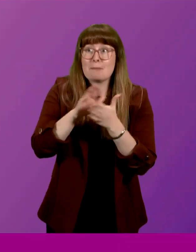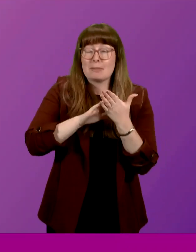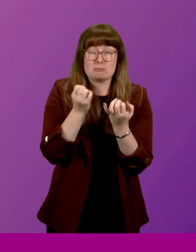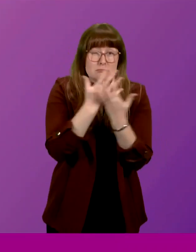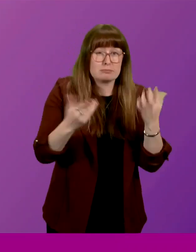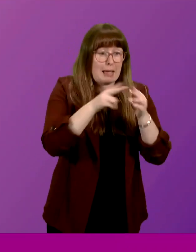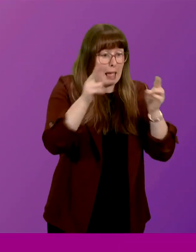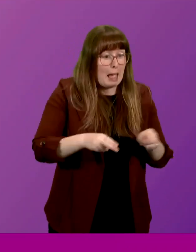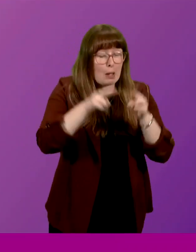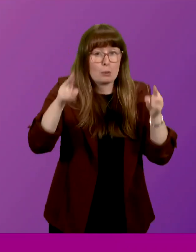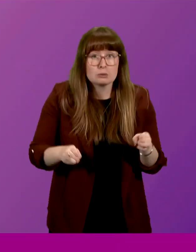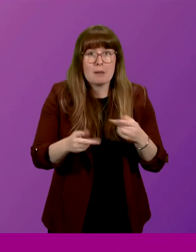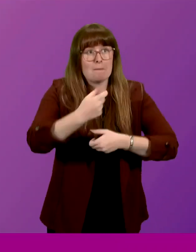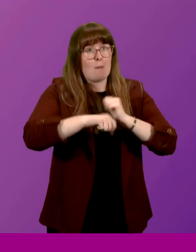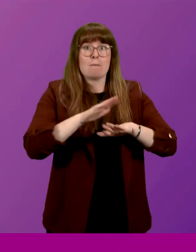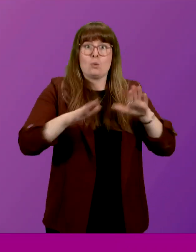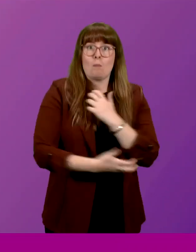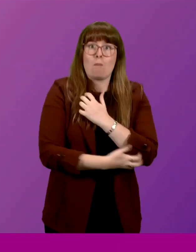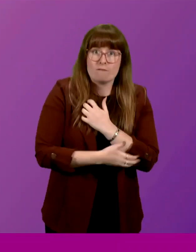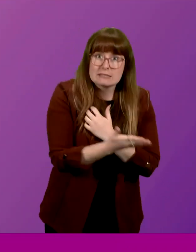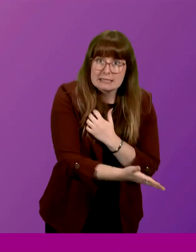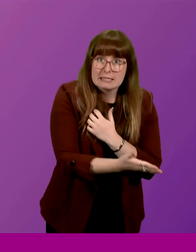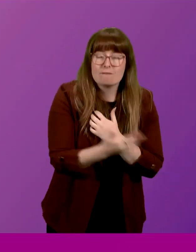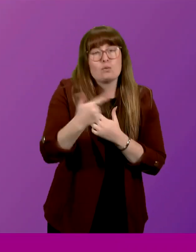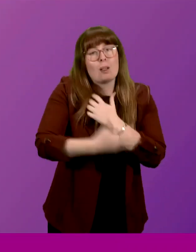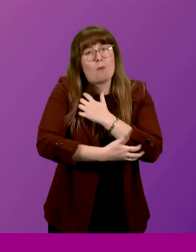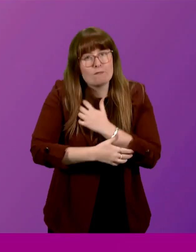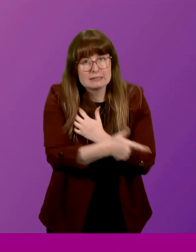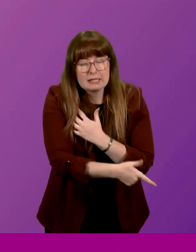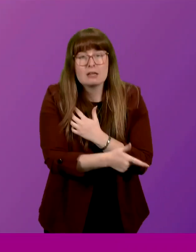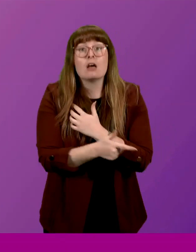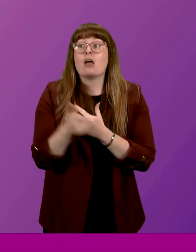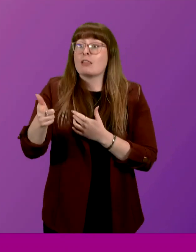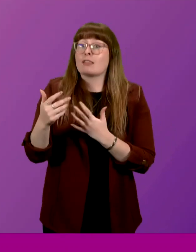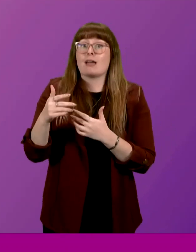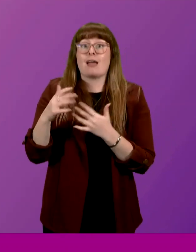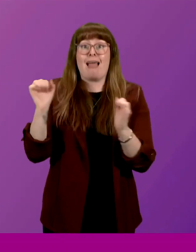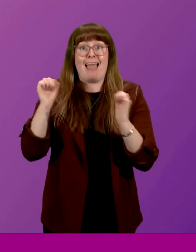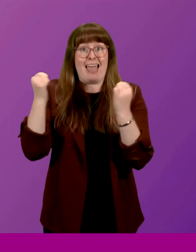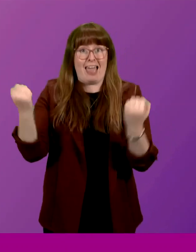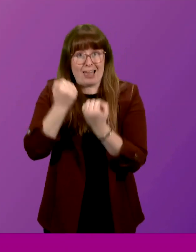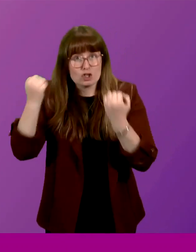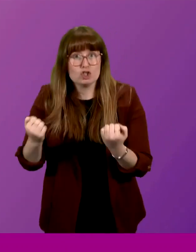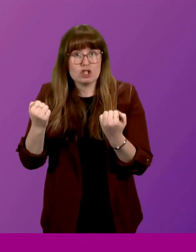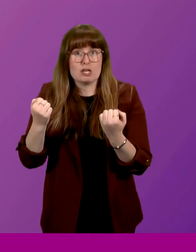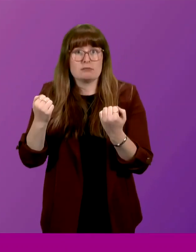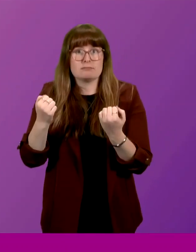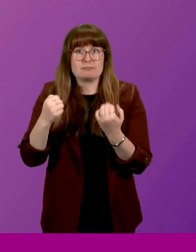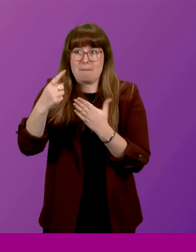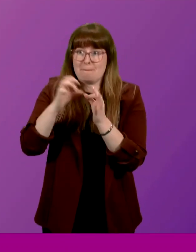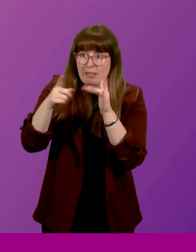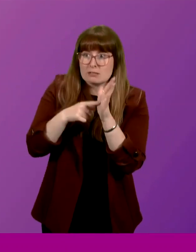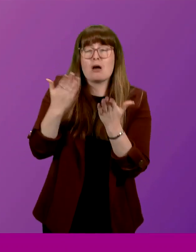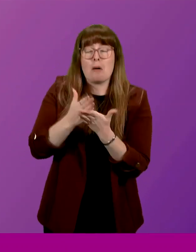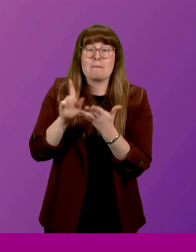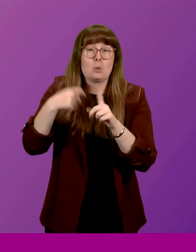households out of extreme fuel poverty. While the powers to compel energy companies to act remain at Westminster, the Scottish Government